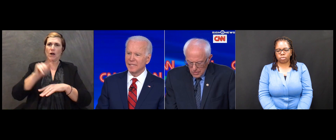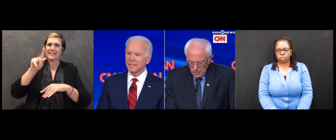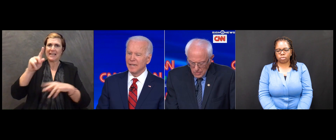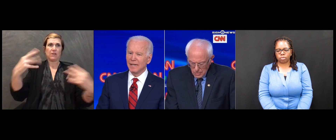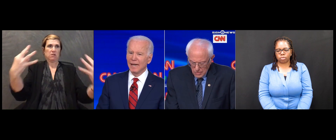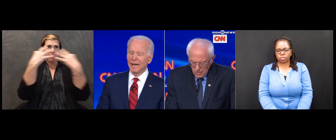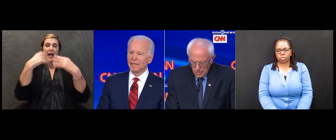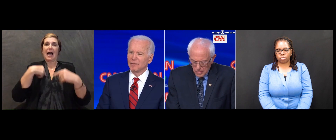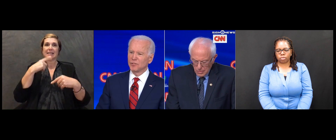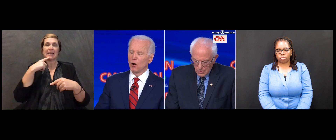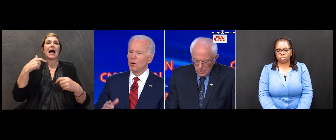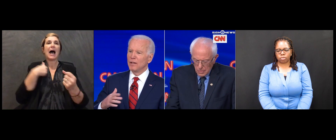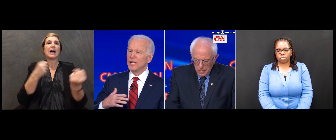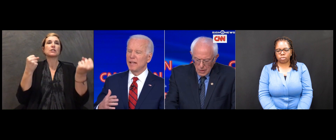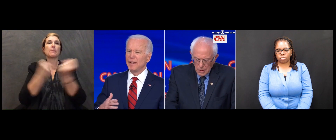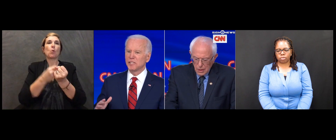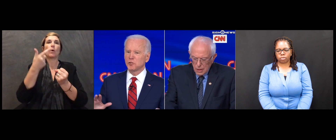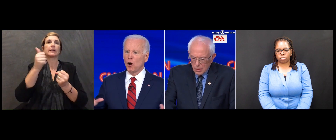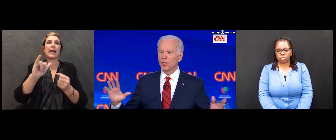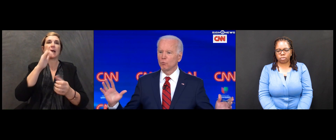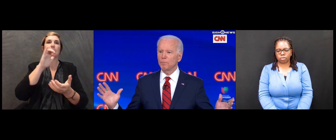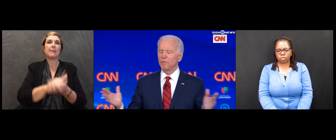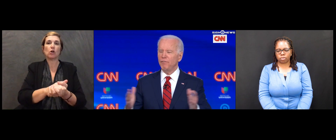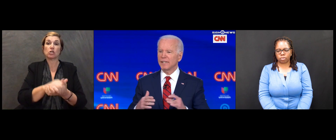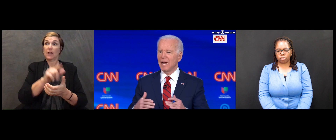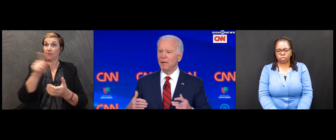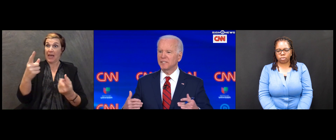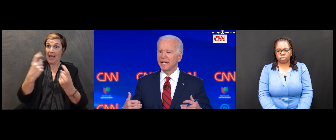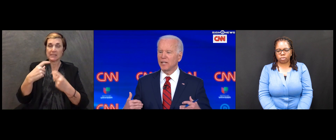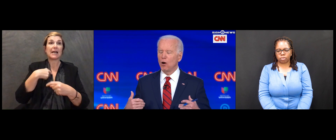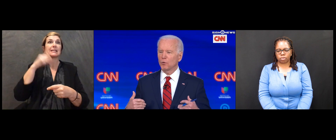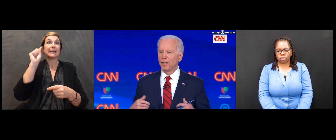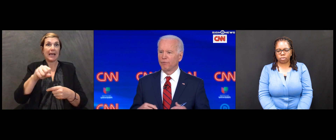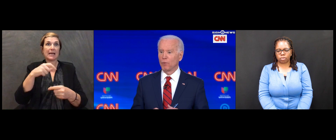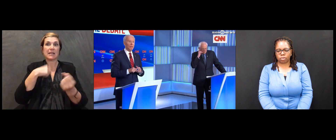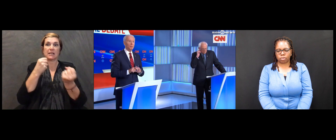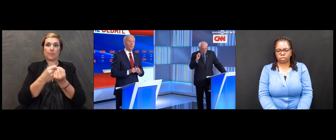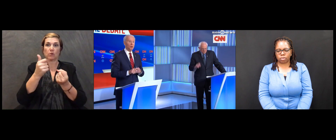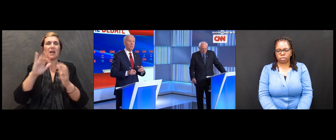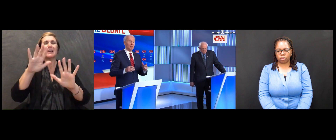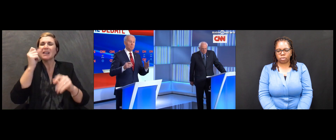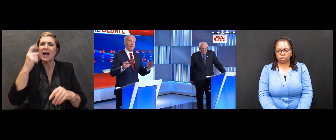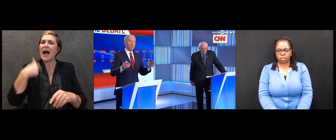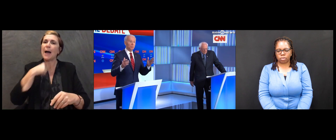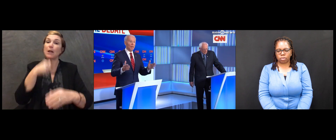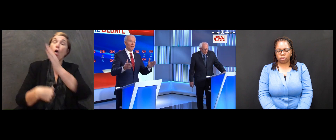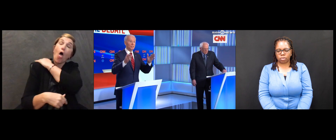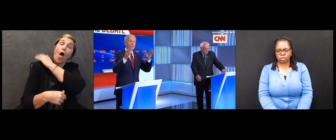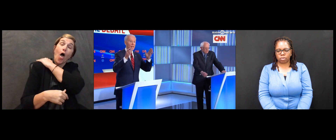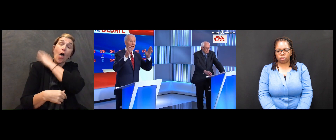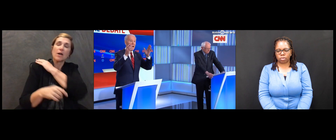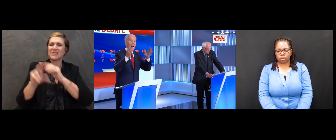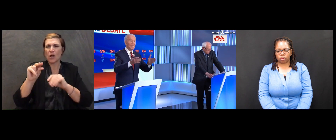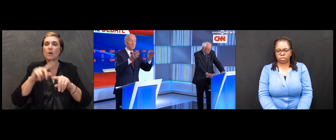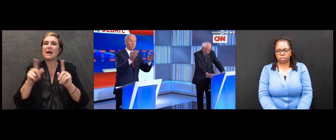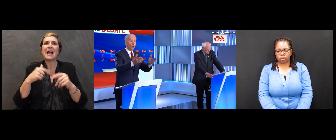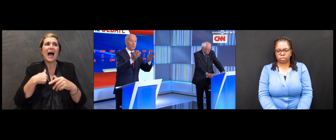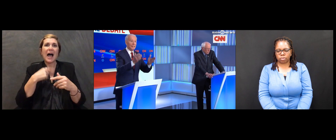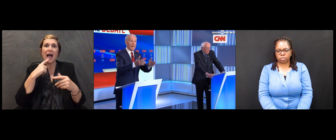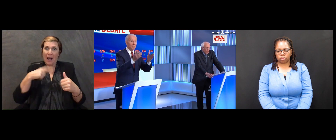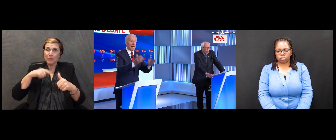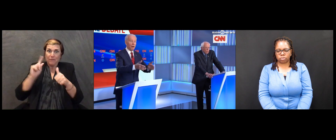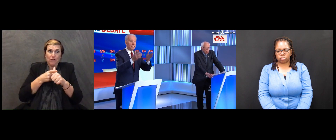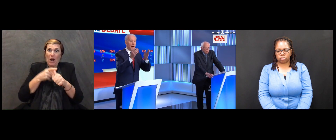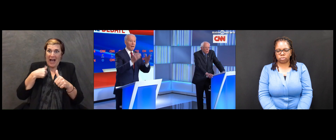when asked. And and it started a ripple effect. I'm not taking all credit for it, but I'm the first major player to say I